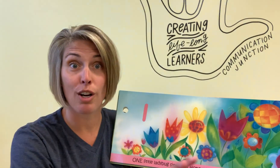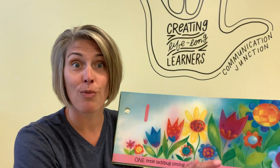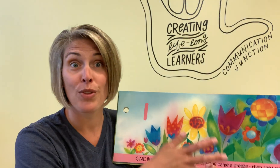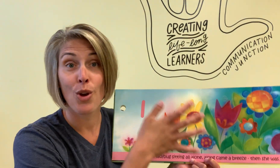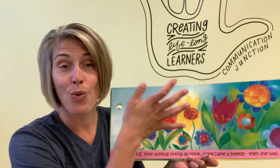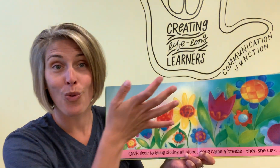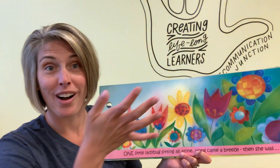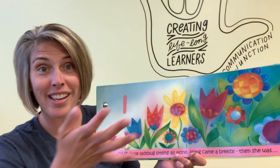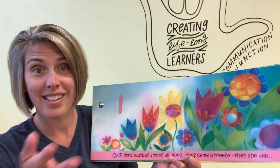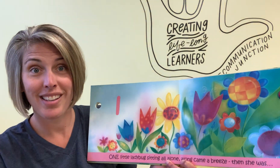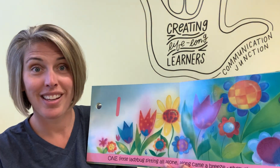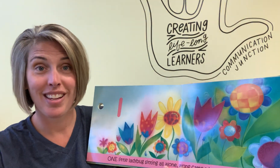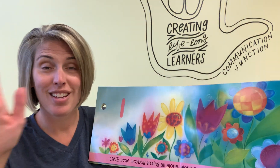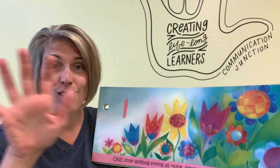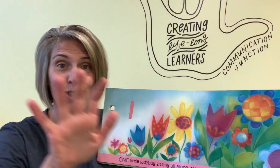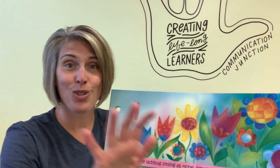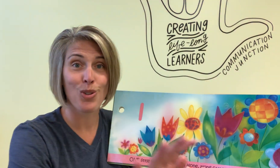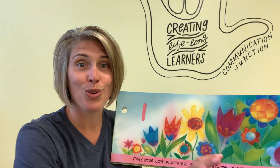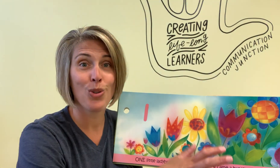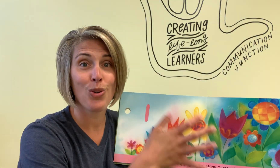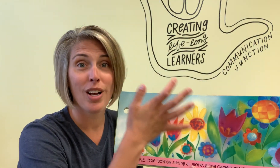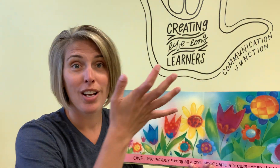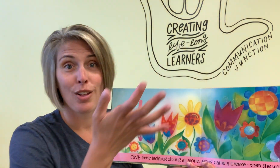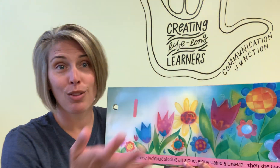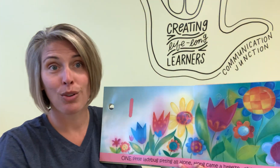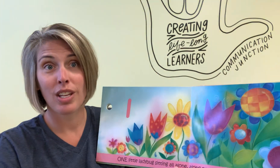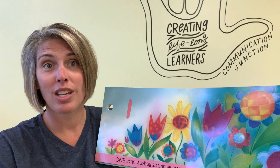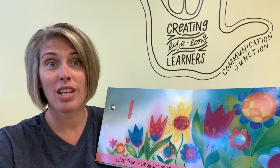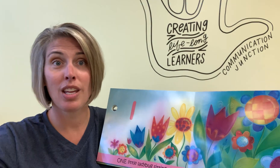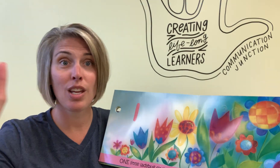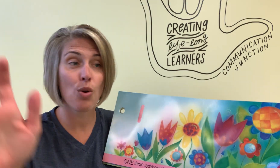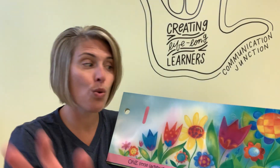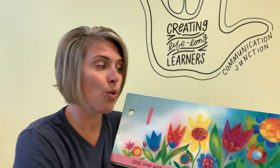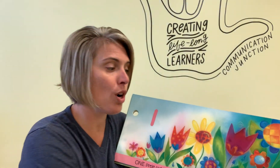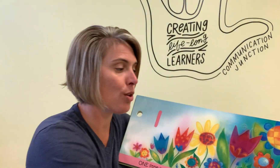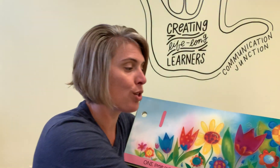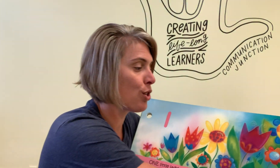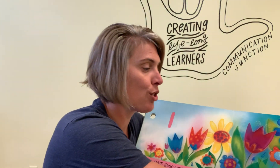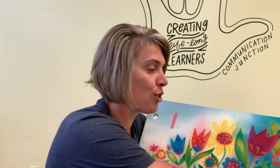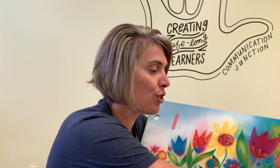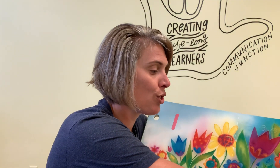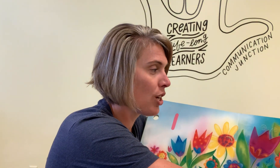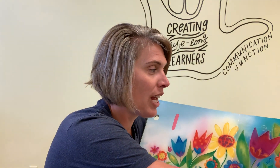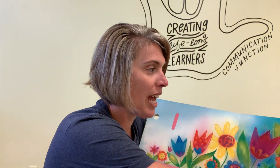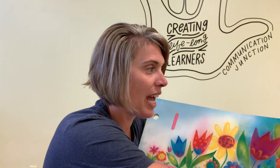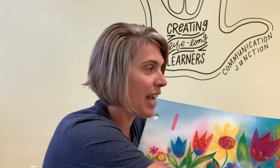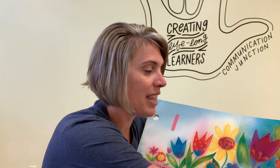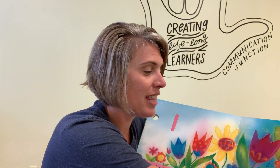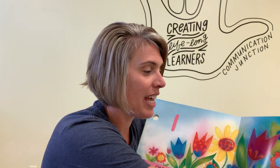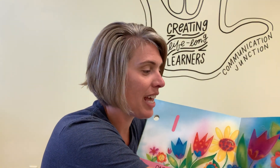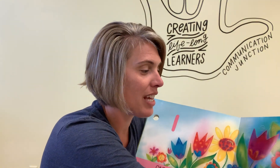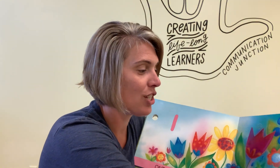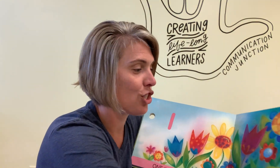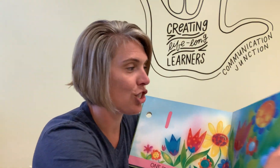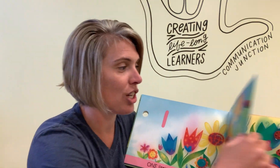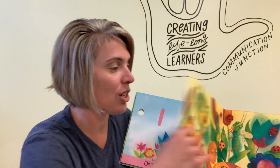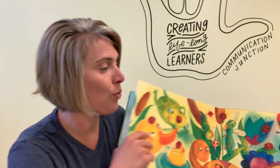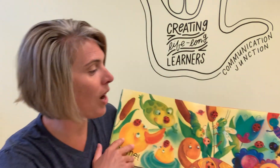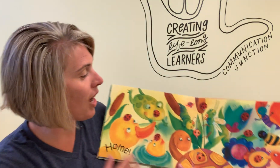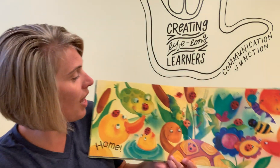go. 1, 2, 3, whoosh! And then she